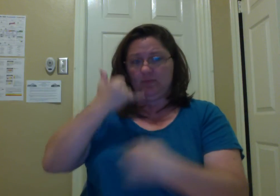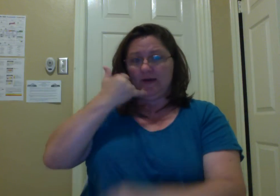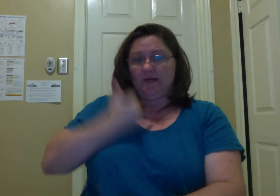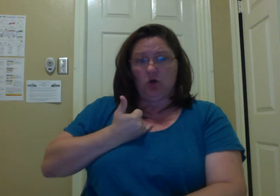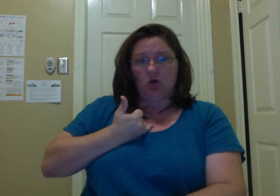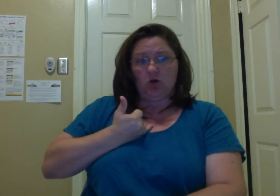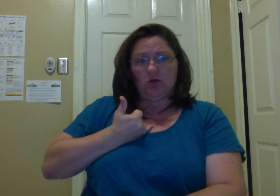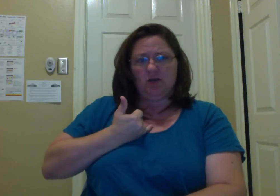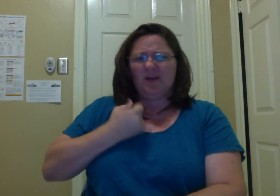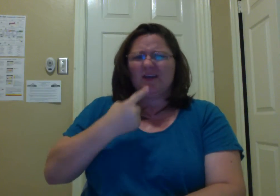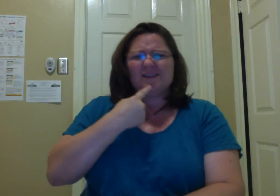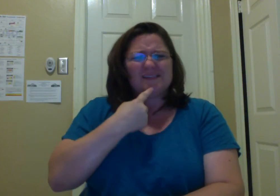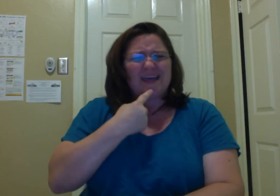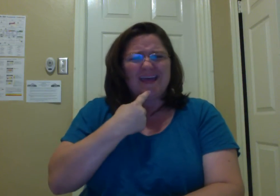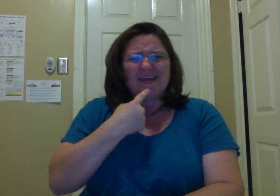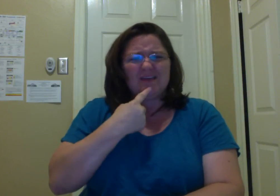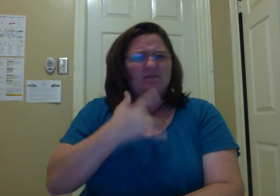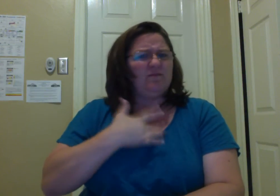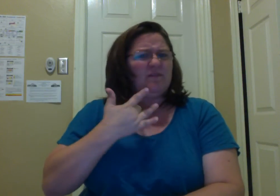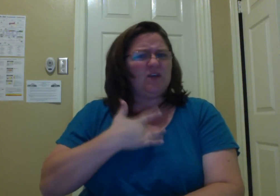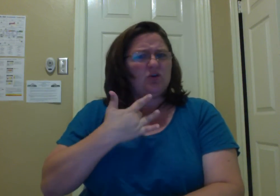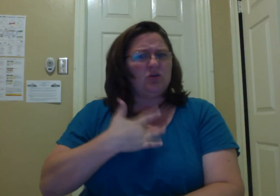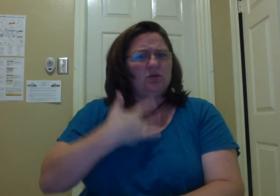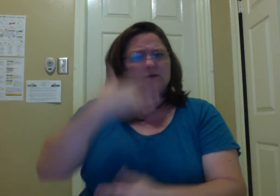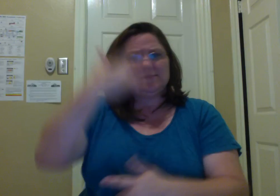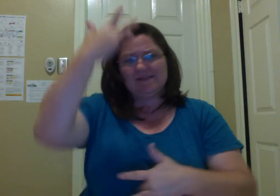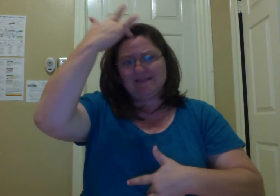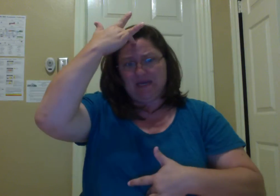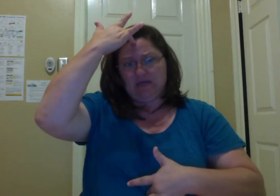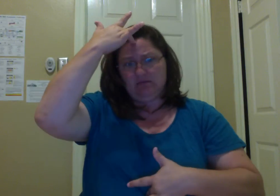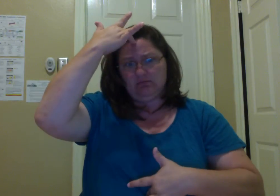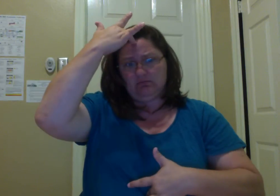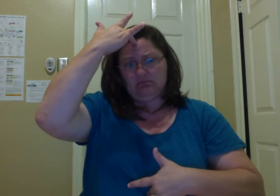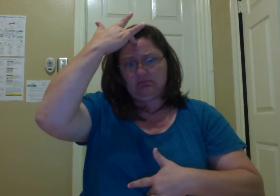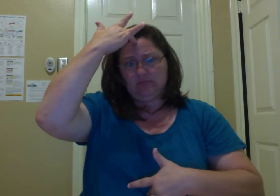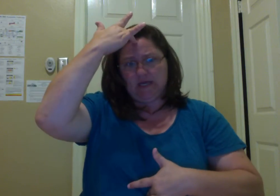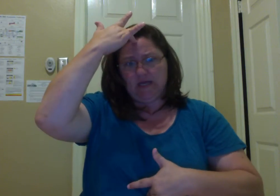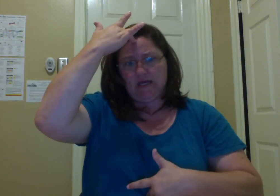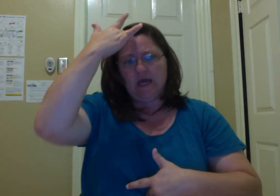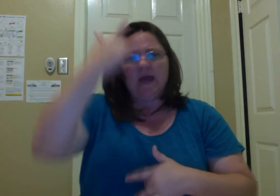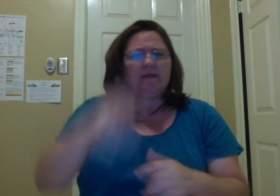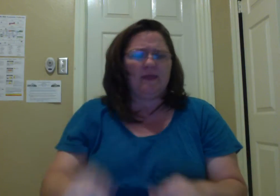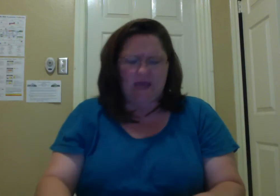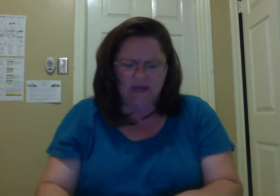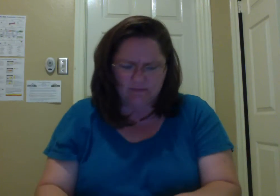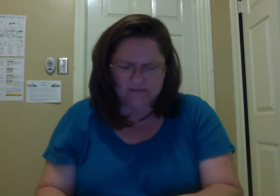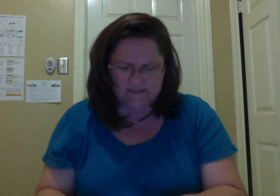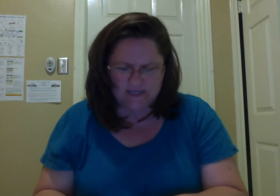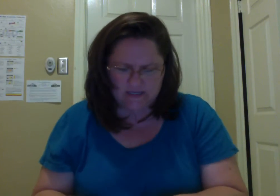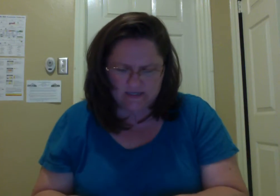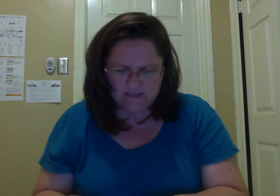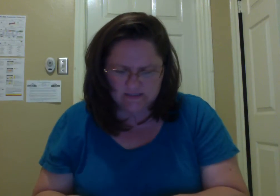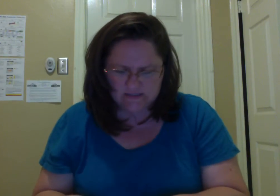body. Call. Say, feel sick. Okay? And then Adam